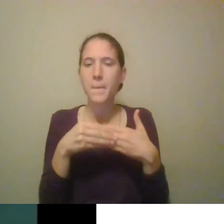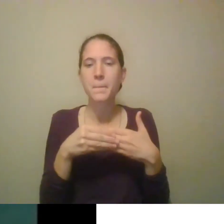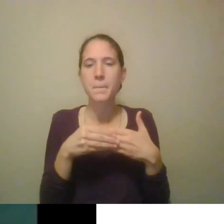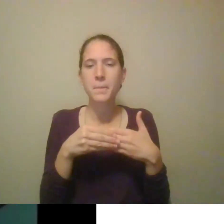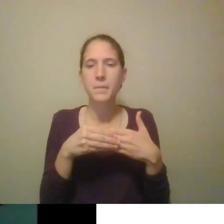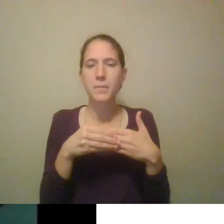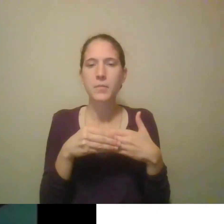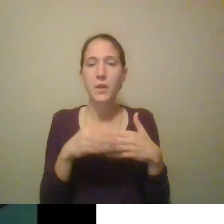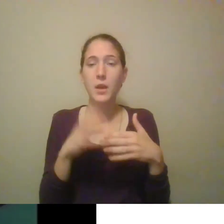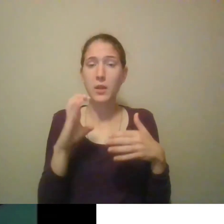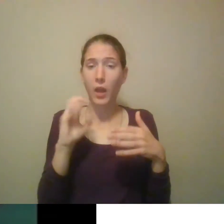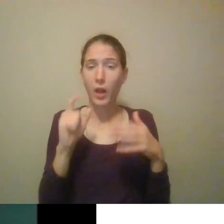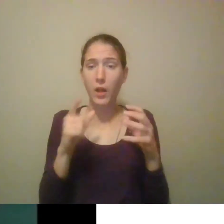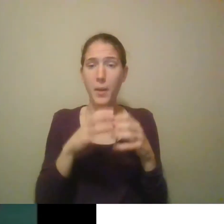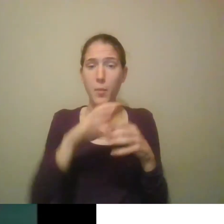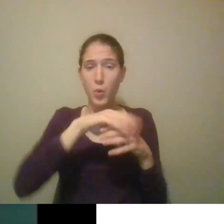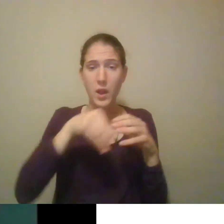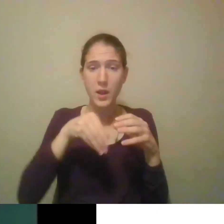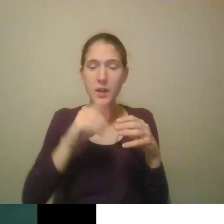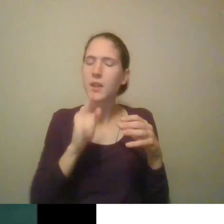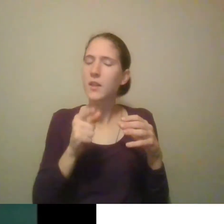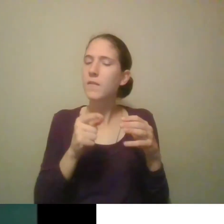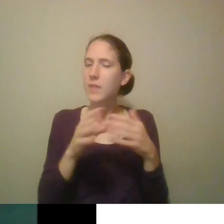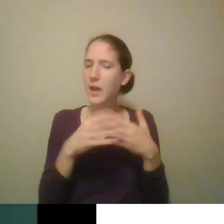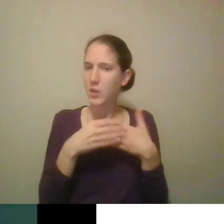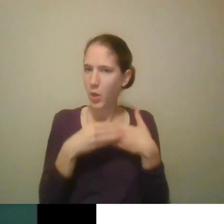all right, is flexible.